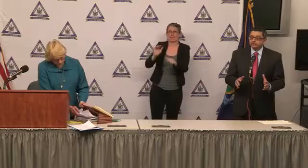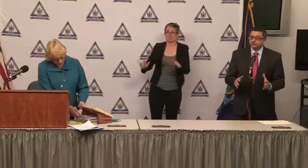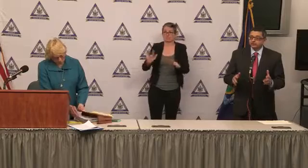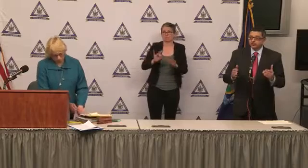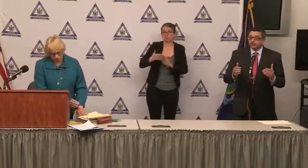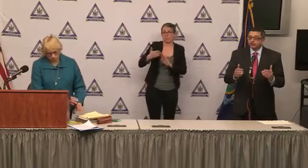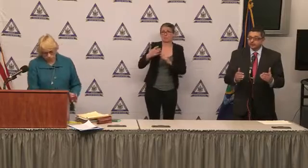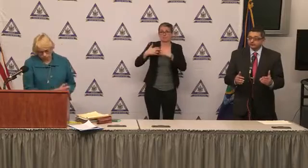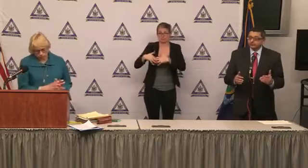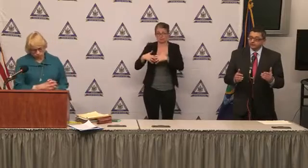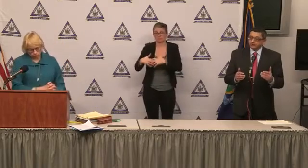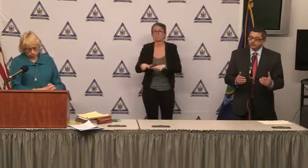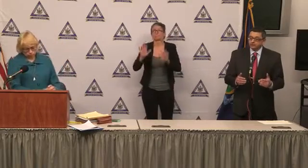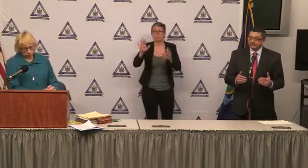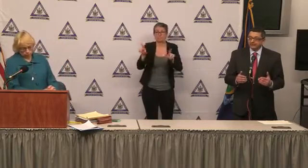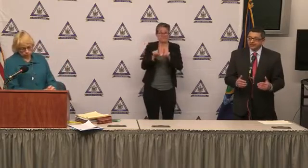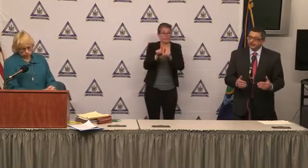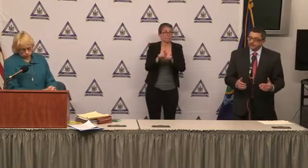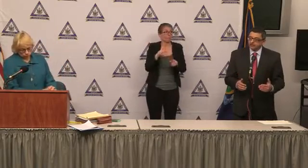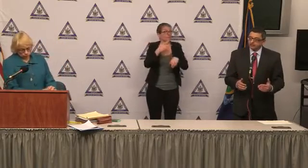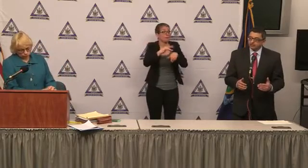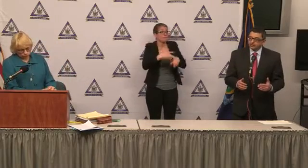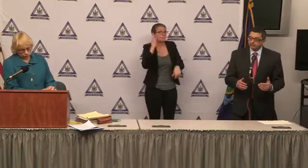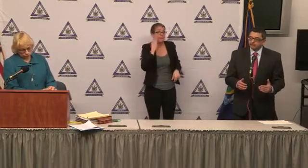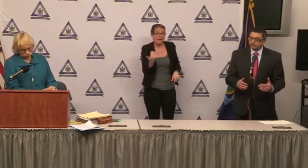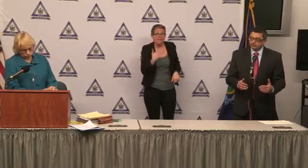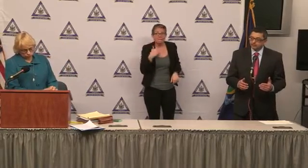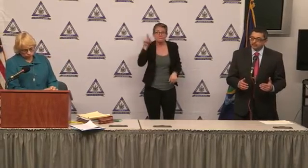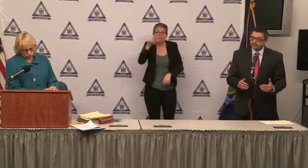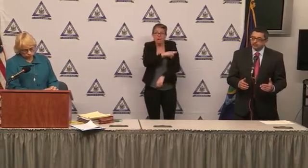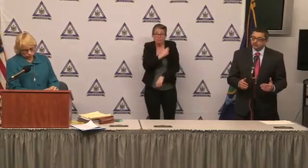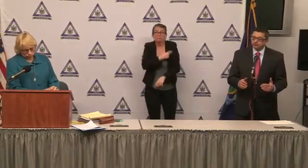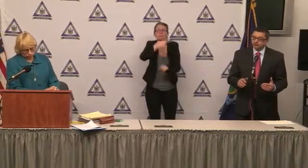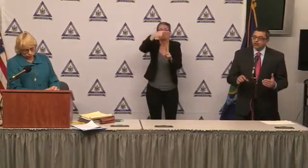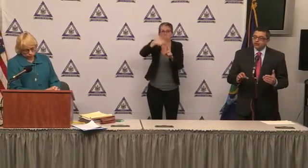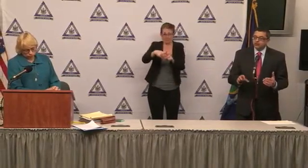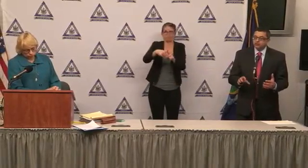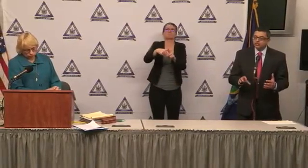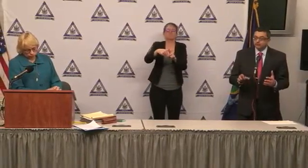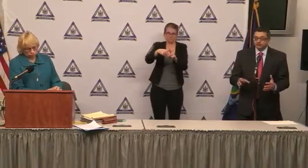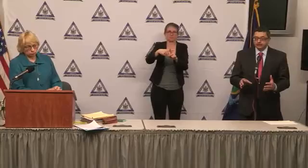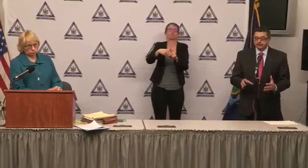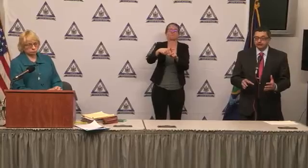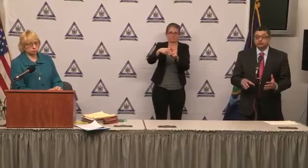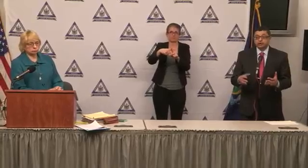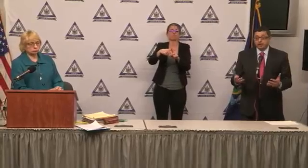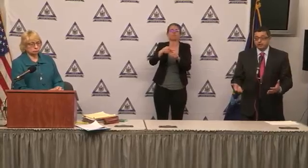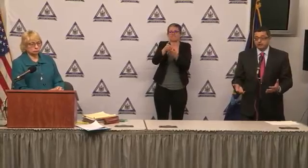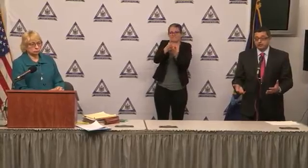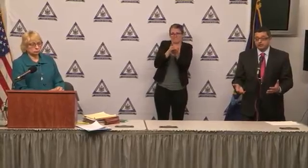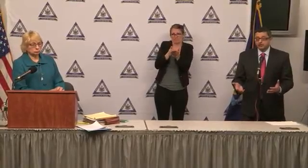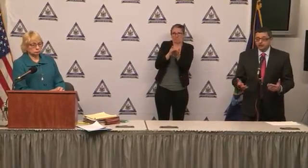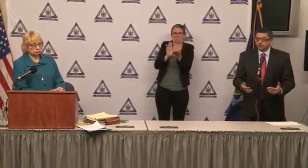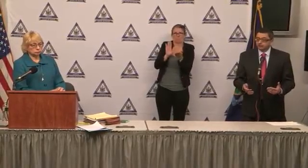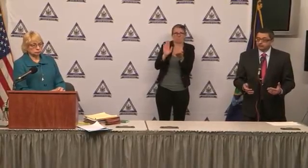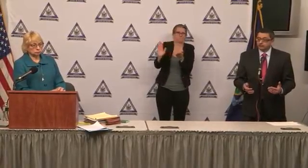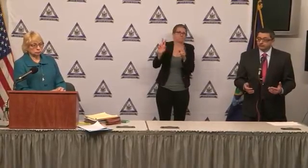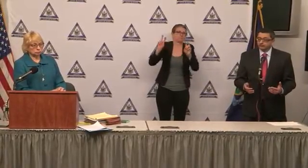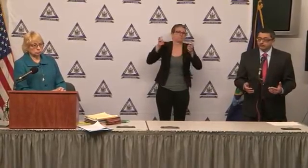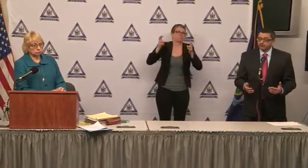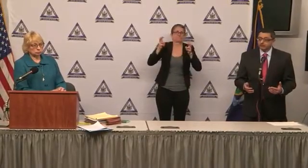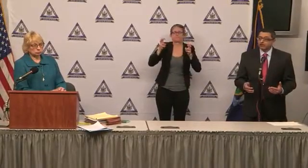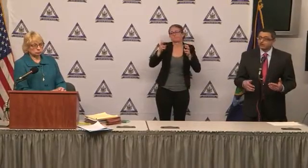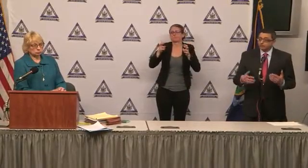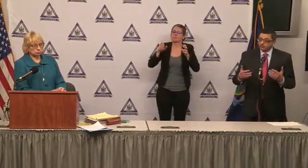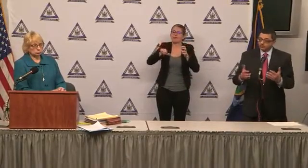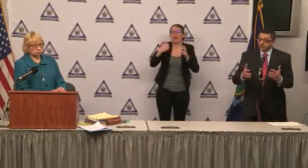ways in which beds that are currently not categorized as intensive care units could be adjusted to accommodate a patient with a